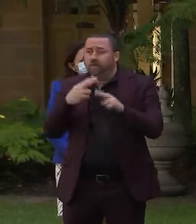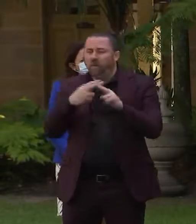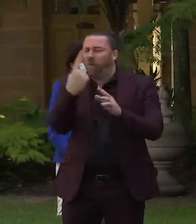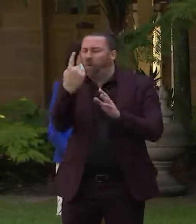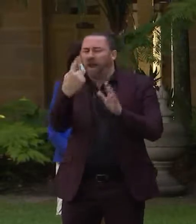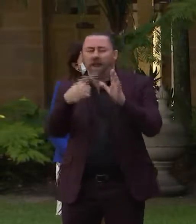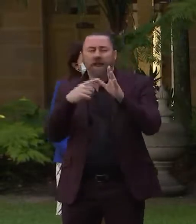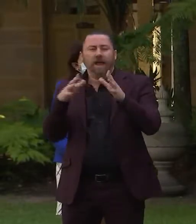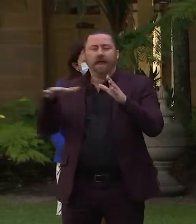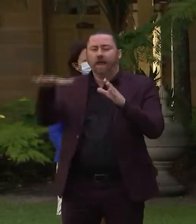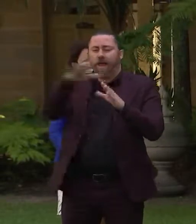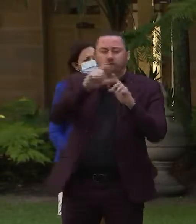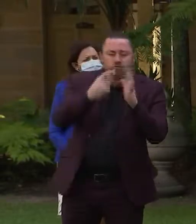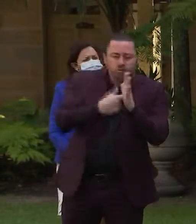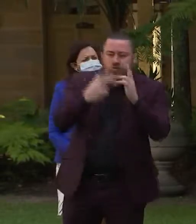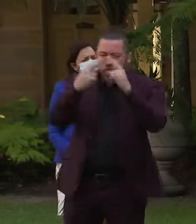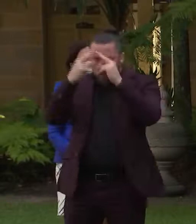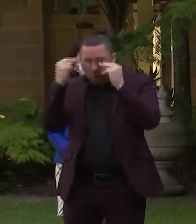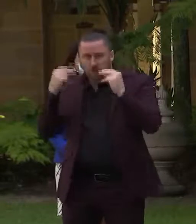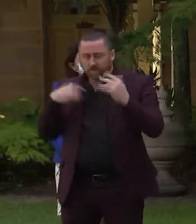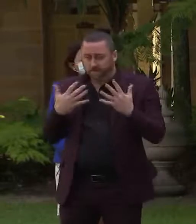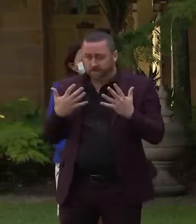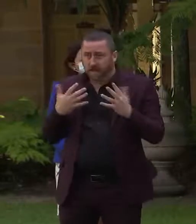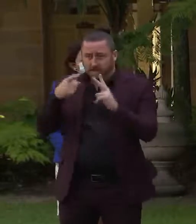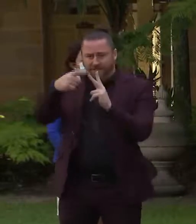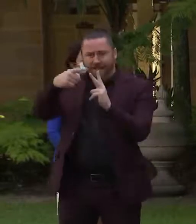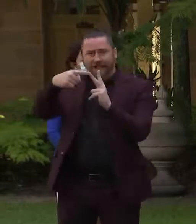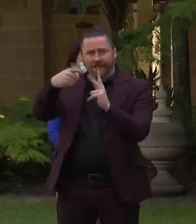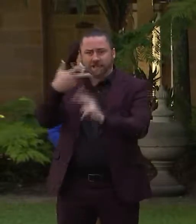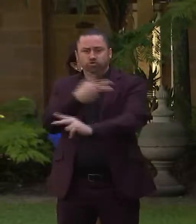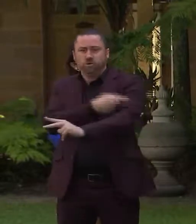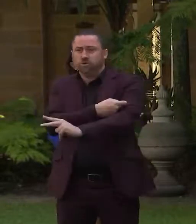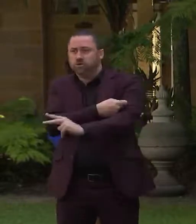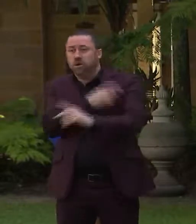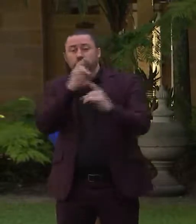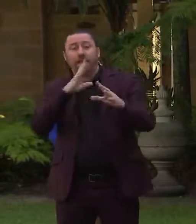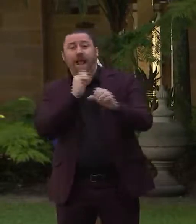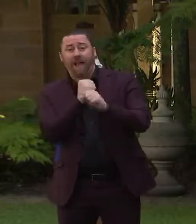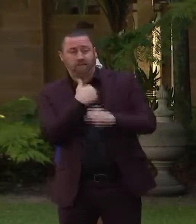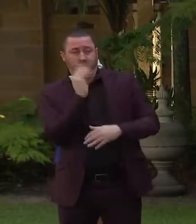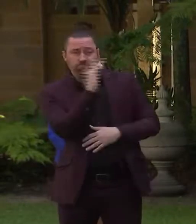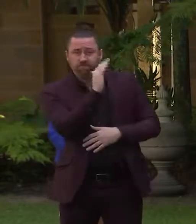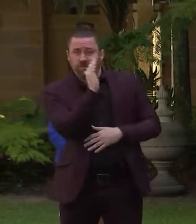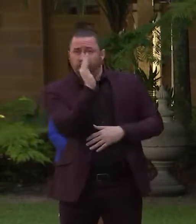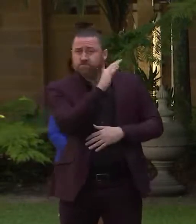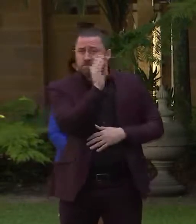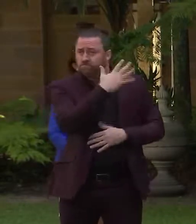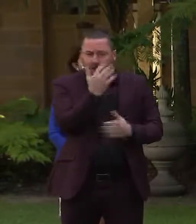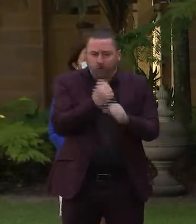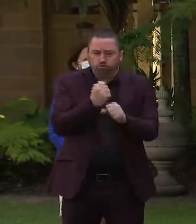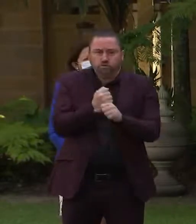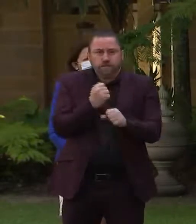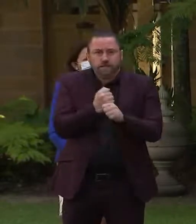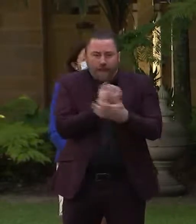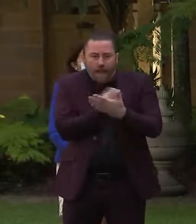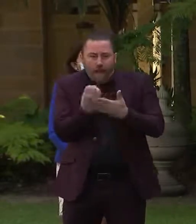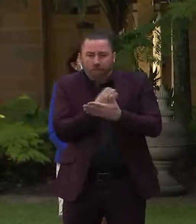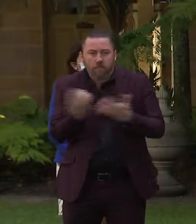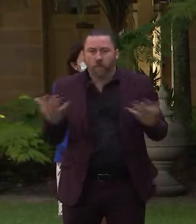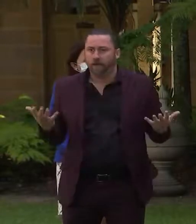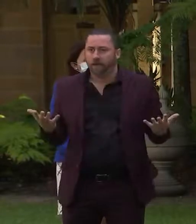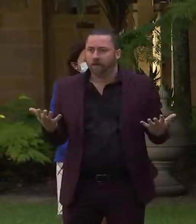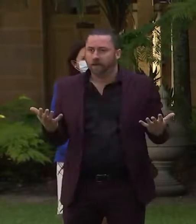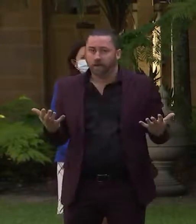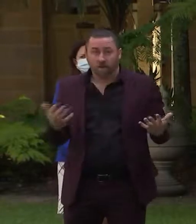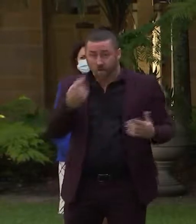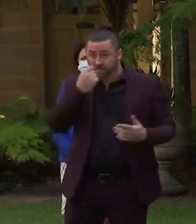have not had that commitment from the Commonwealth that those second doses will be there. The Premier has outlined how some of our hospitals have not known